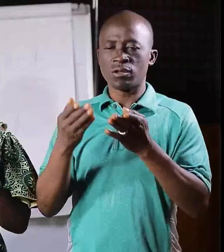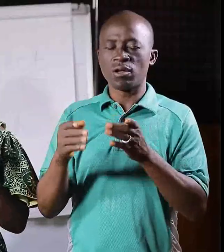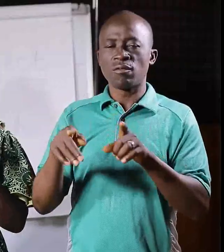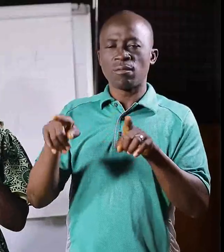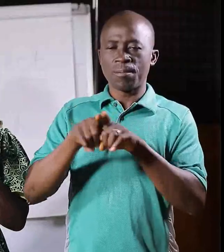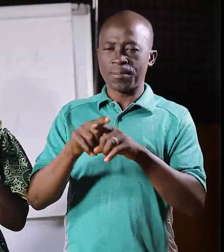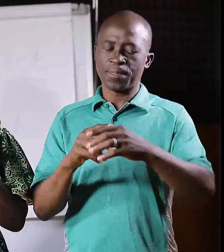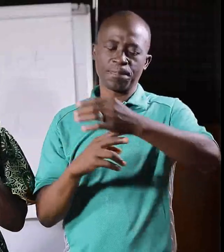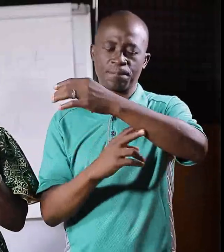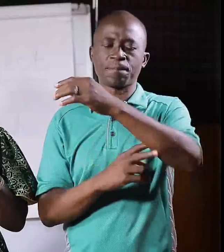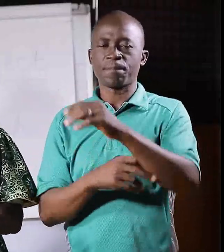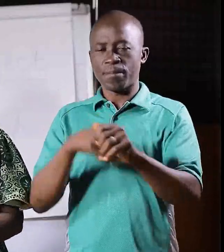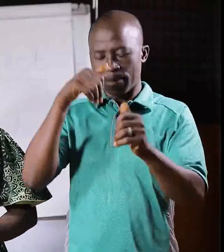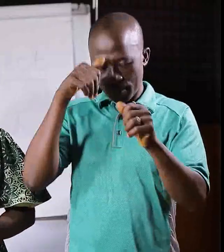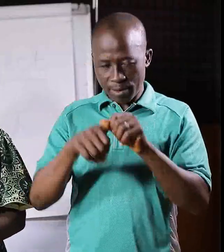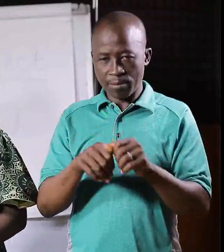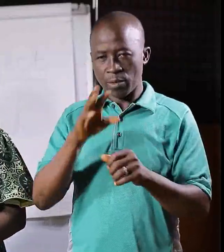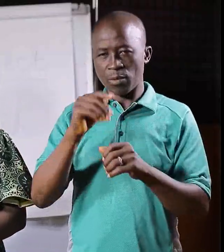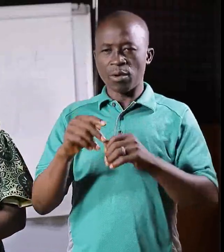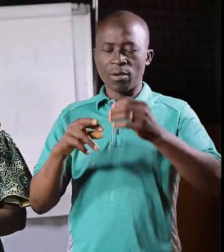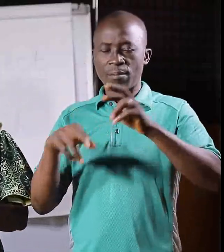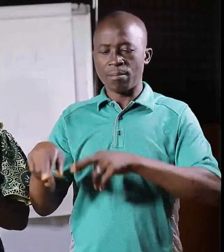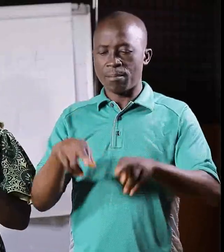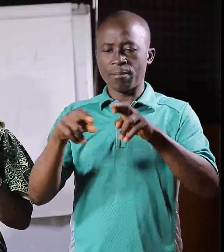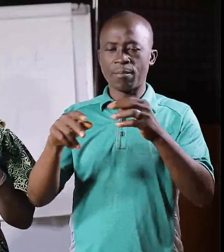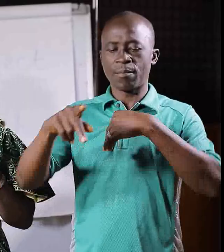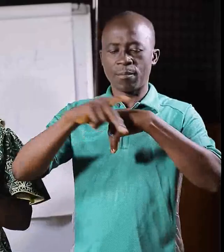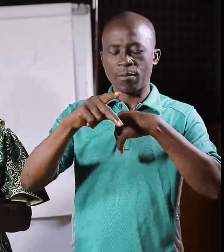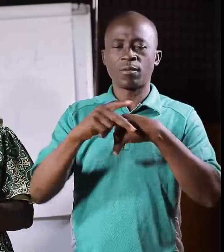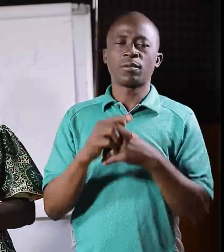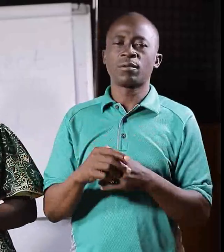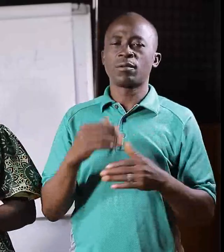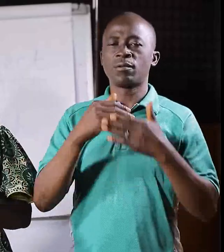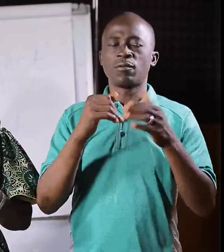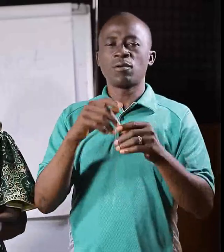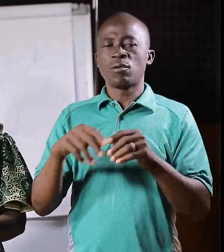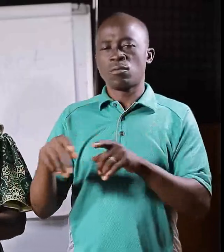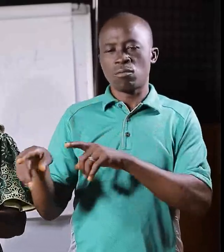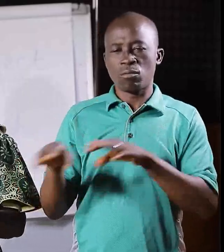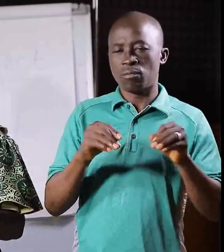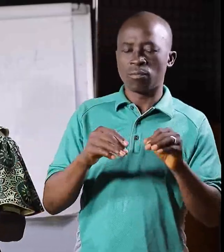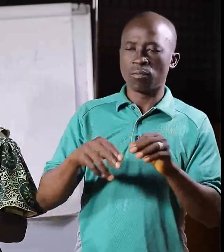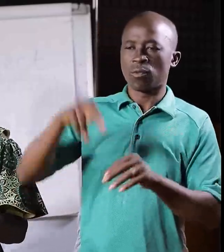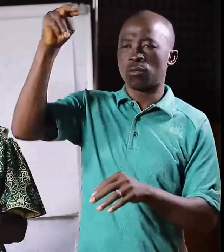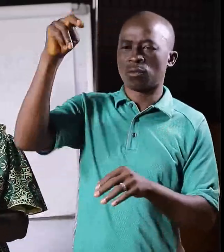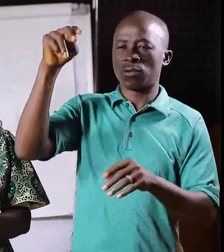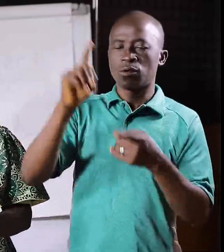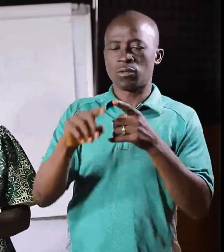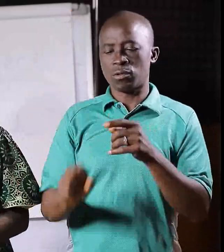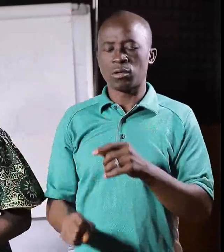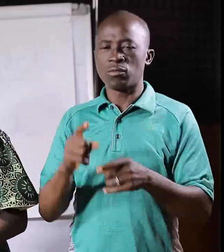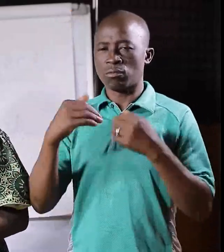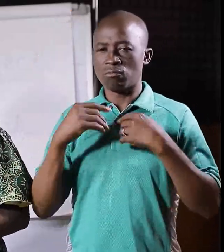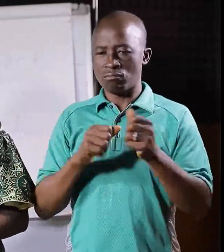Just remember your famous River Kaduna. Before you link the north to the south, you need to pass through